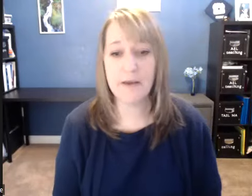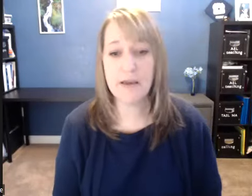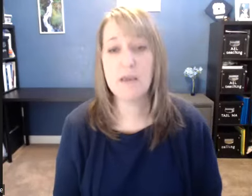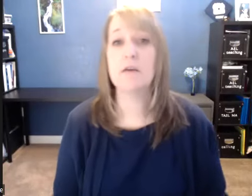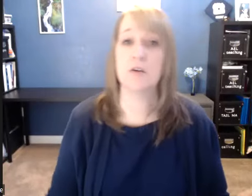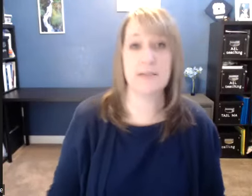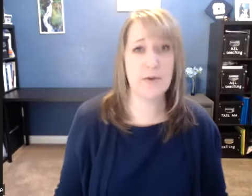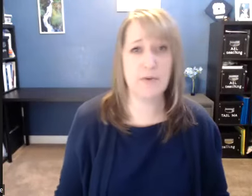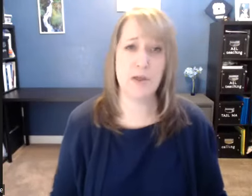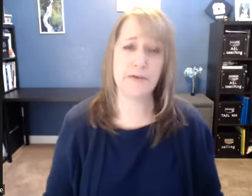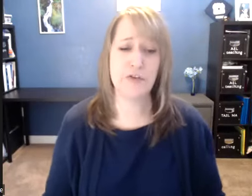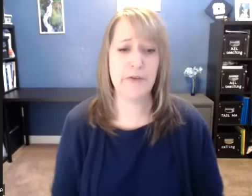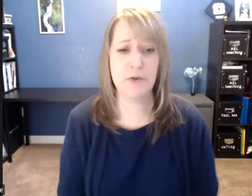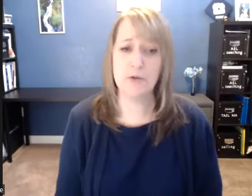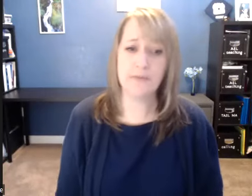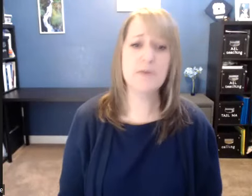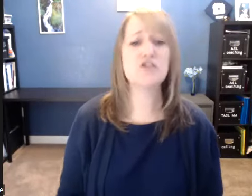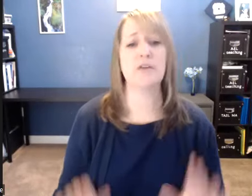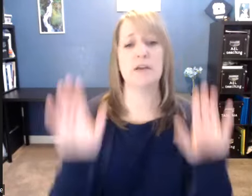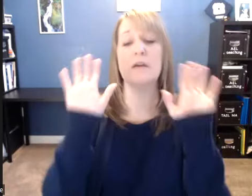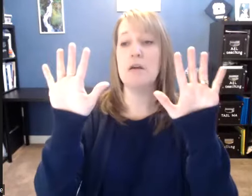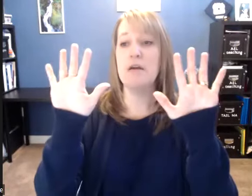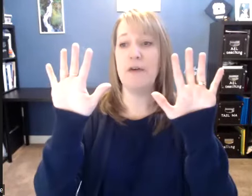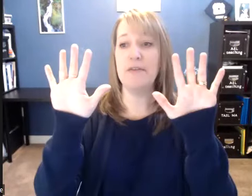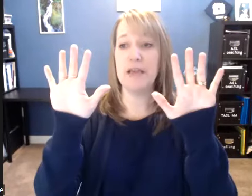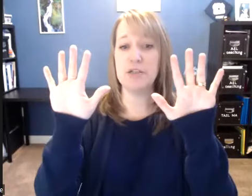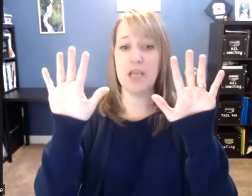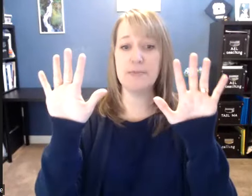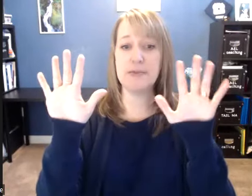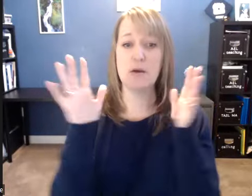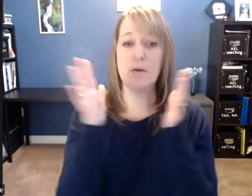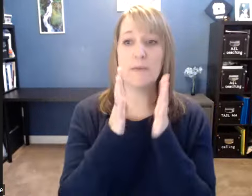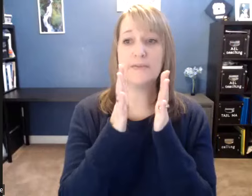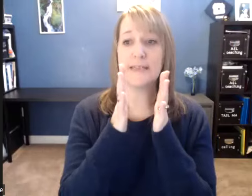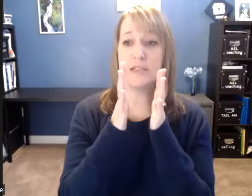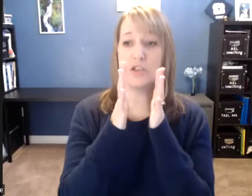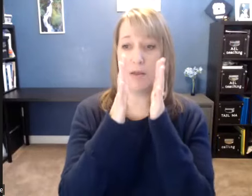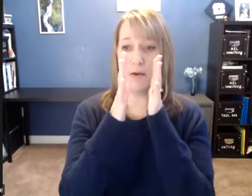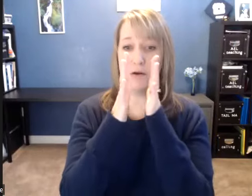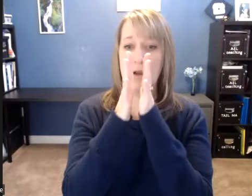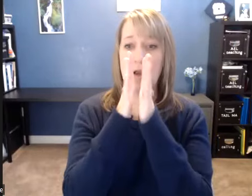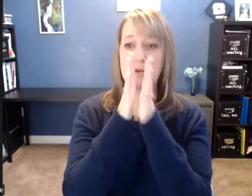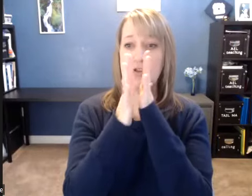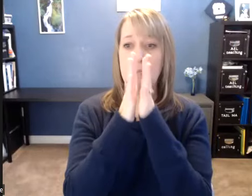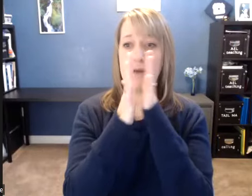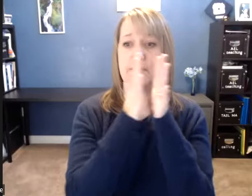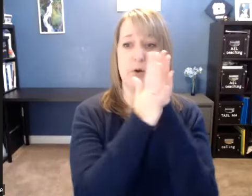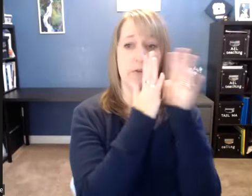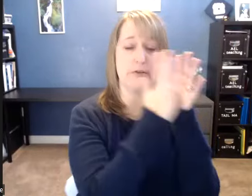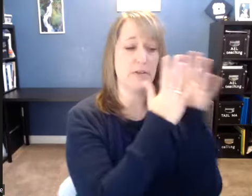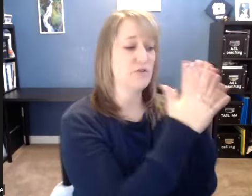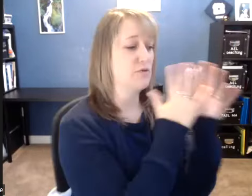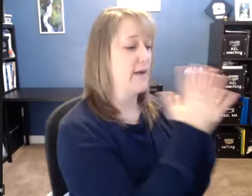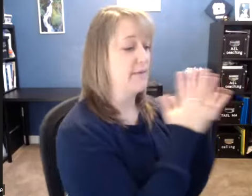Traffic, you can say you have a lot of traffic or not very much traffic. 5 hand shapes, palms facing each other, and you just go back and forth. This is traffic.